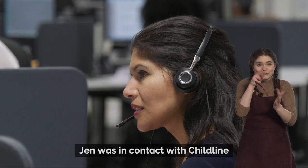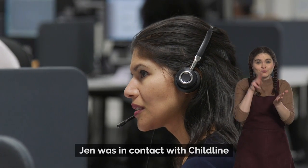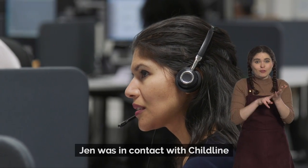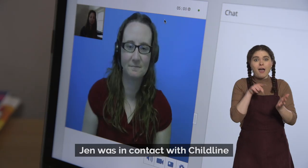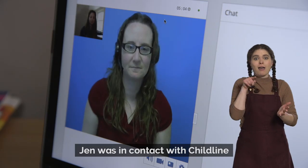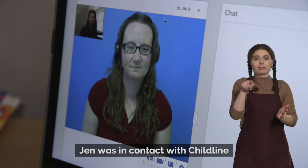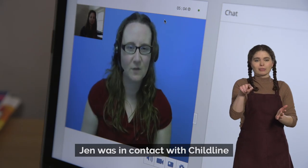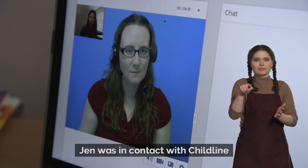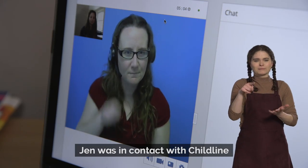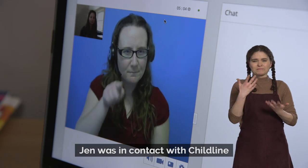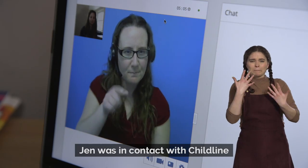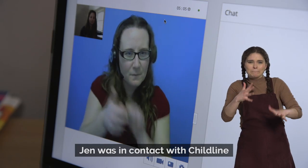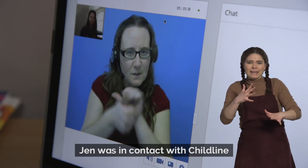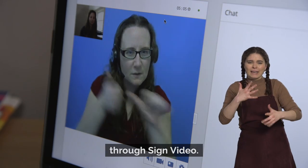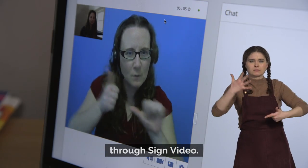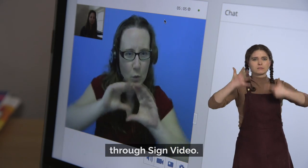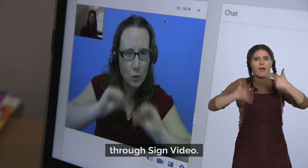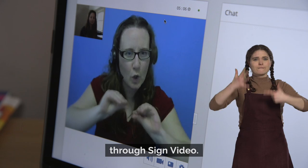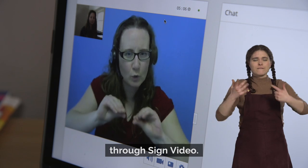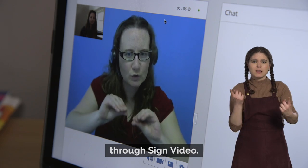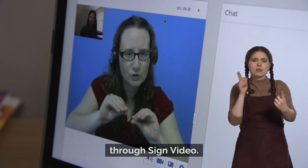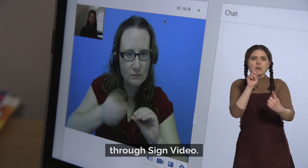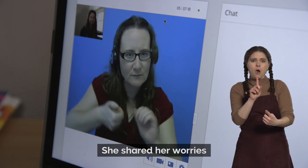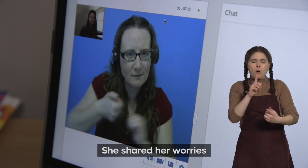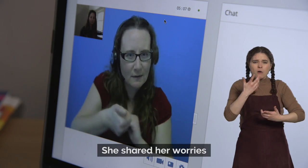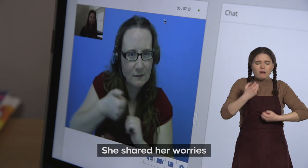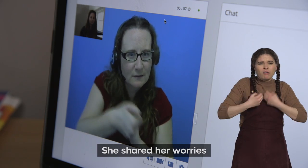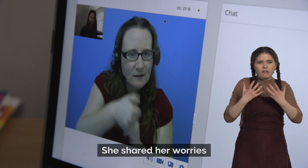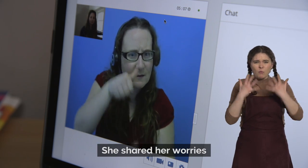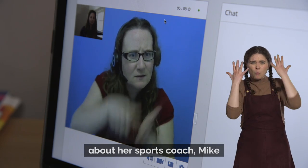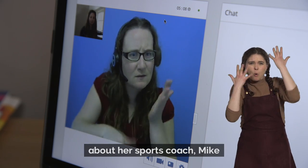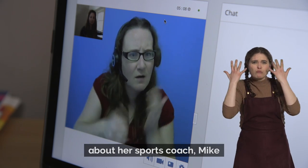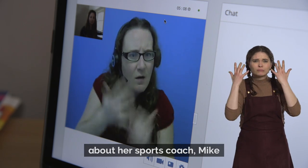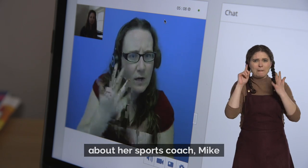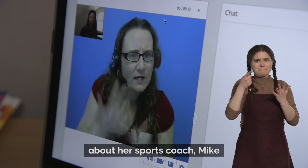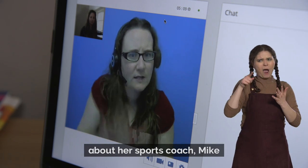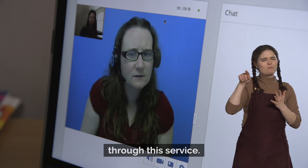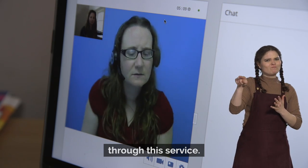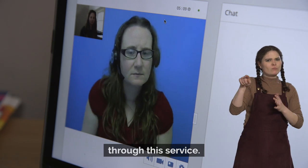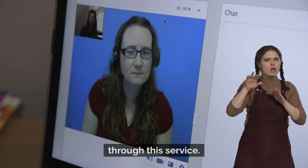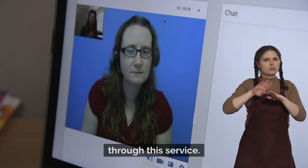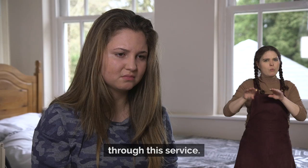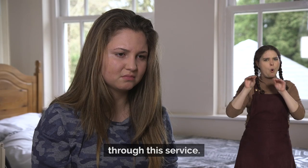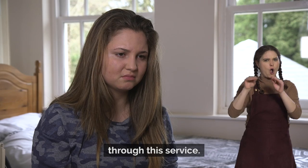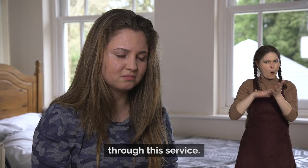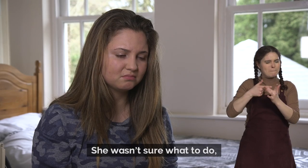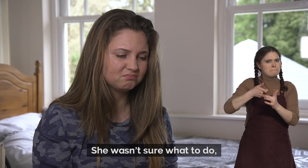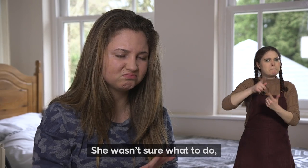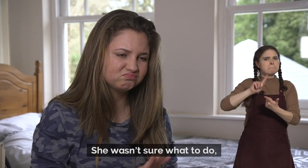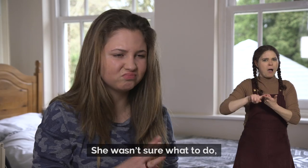Jen was in contact with Childline through Sign Video. She shared her worries about her sports coach Mike through this service. She wasn't sure what